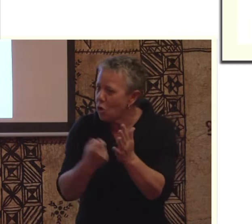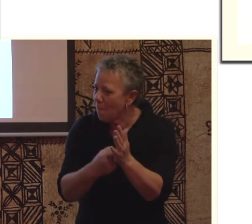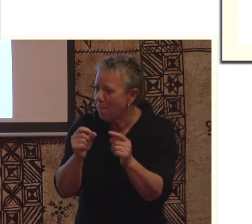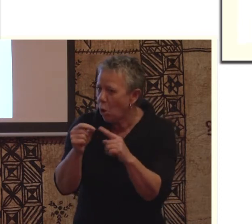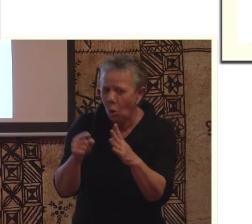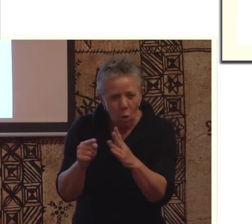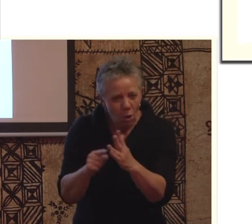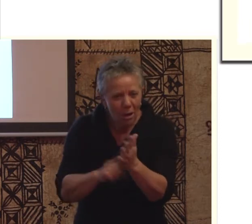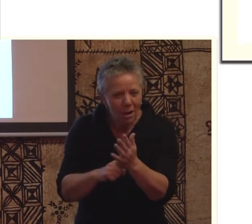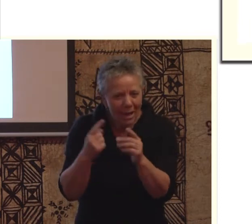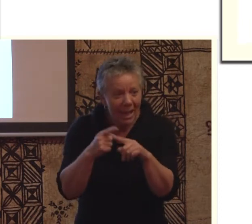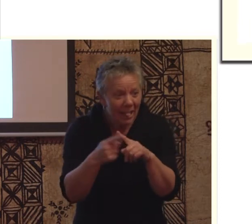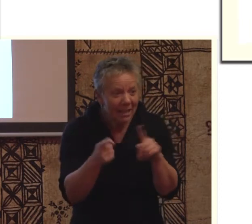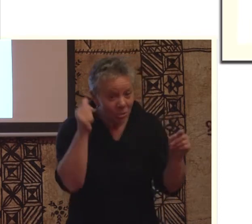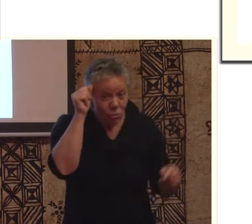they're called the Red Devils, I'm not sure.